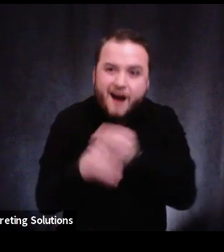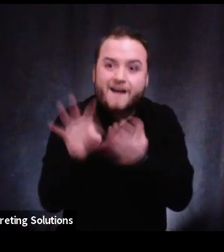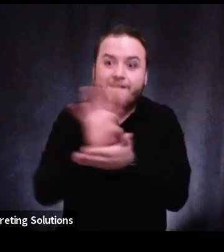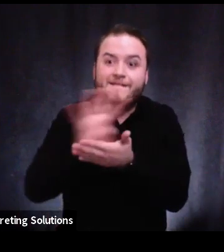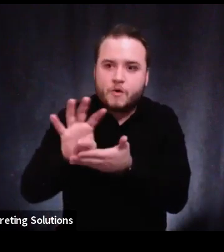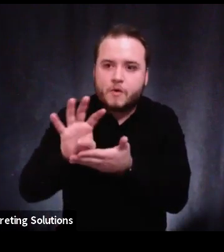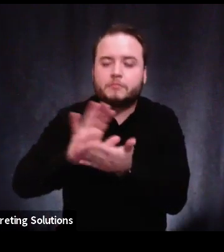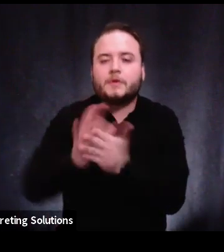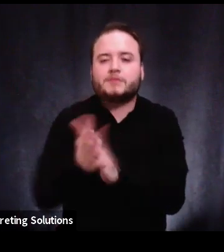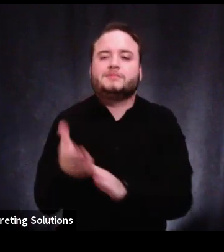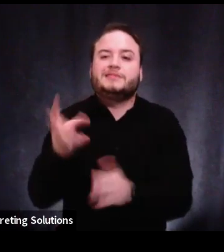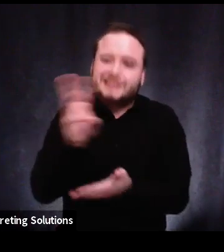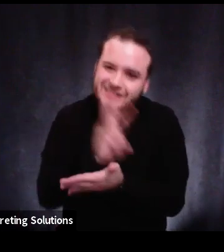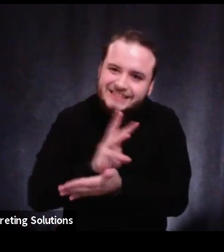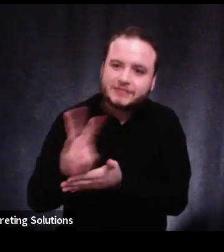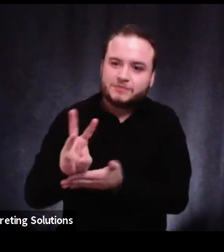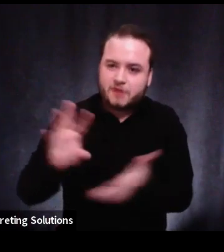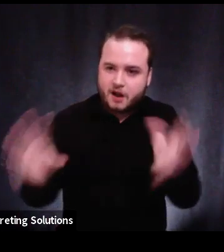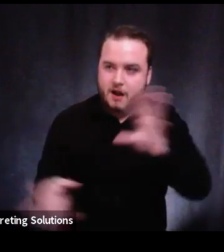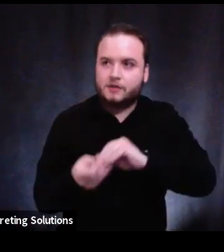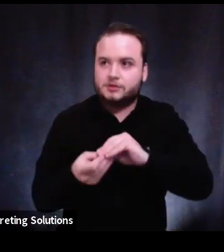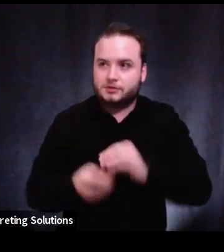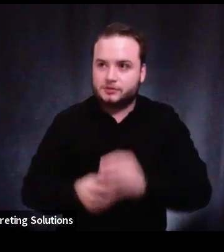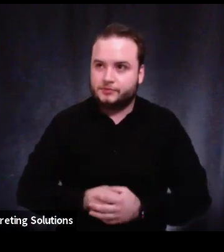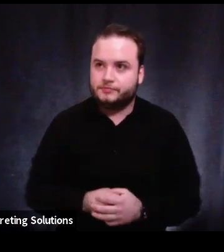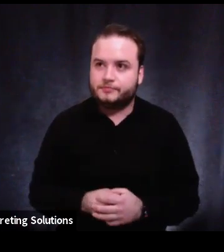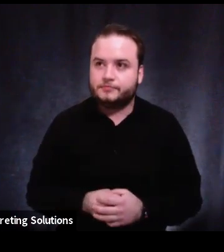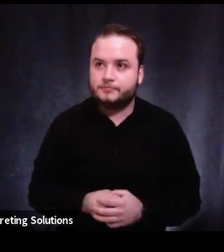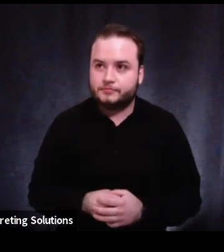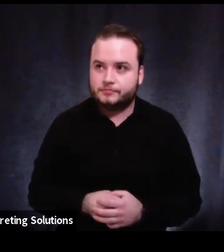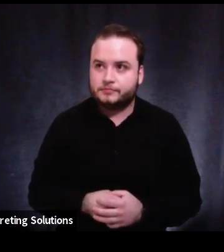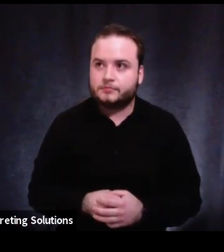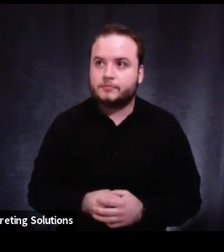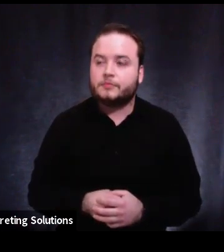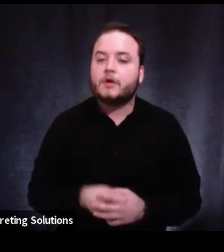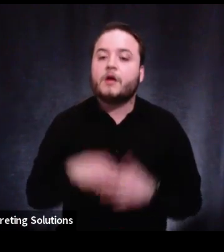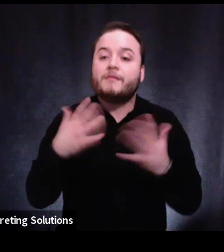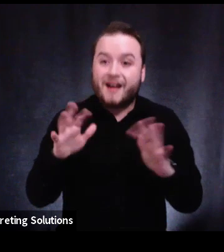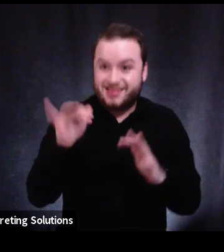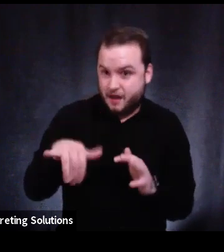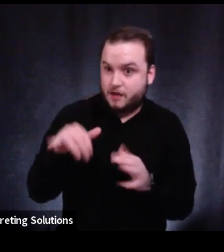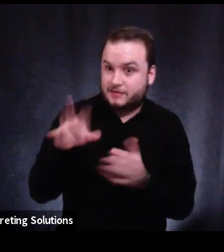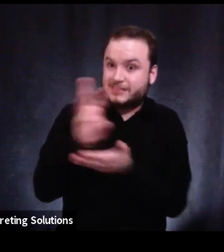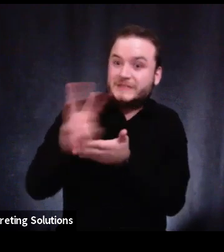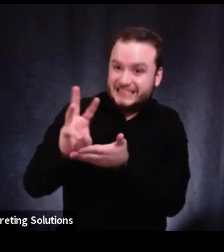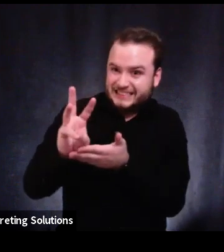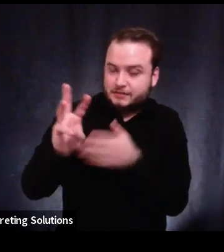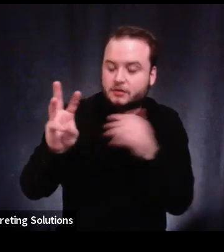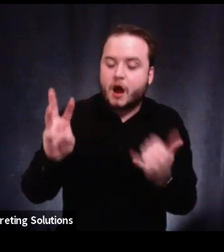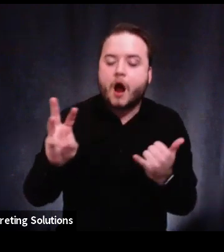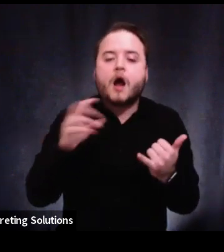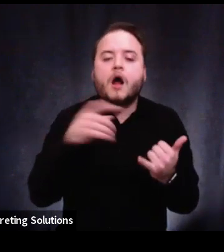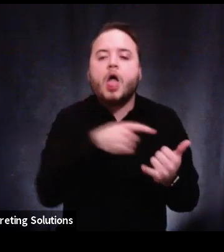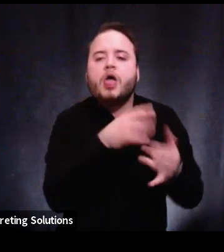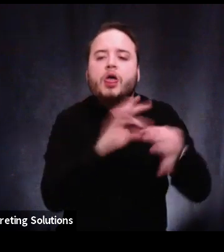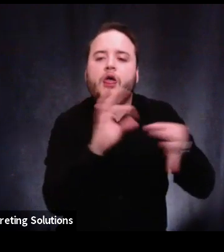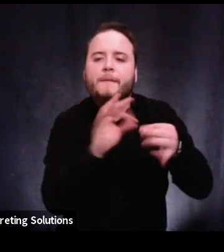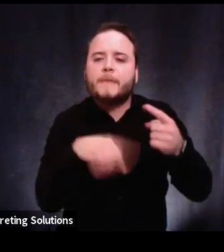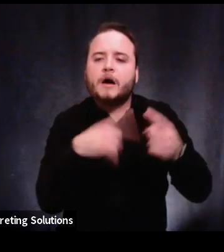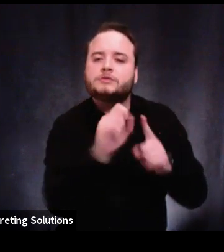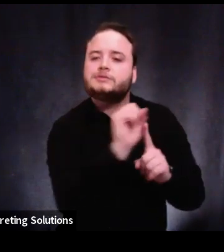beyond the hypothetical models that the governor had kind of laid out beyond any kind of stay-at-home order, that the vulnerable would be protected. I know